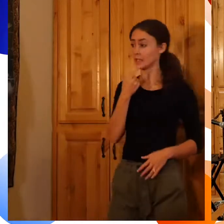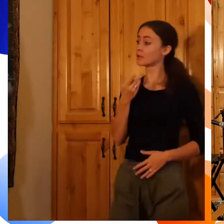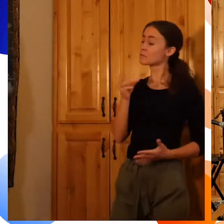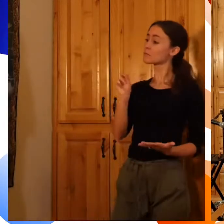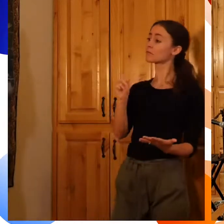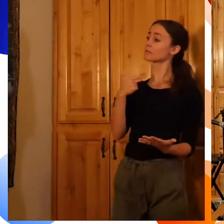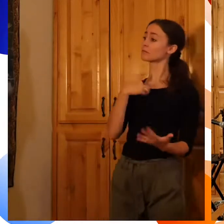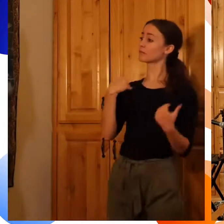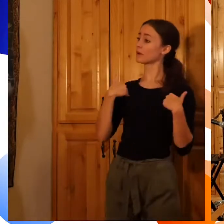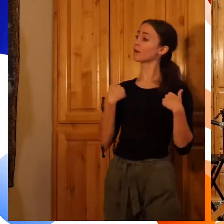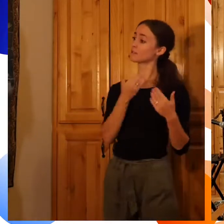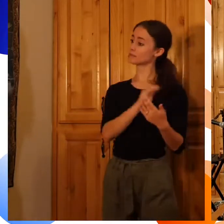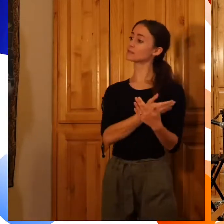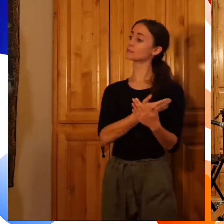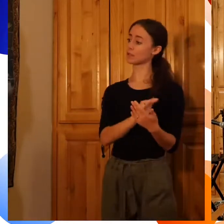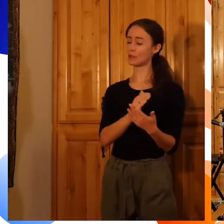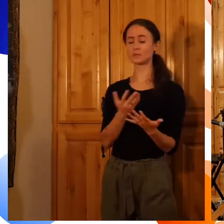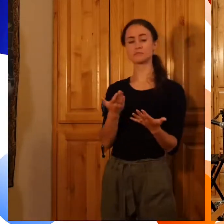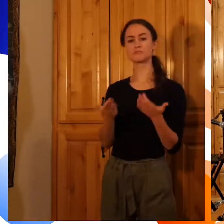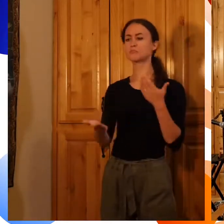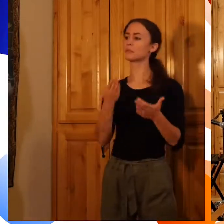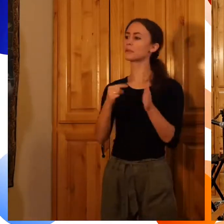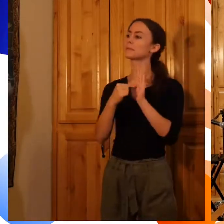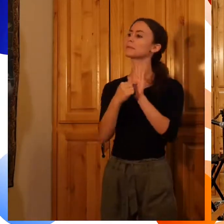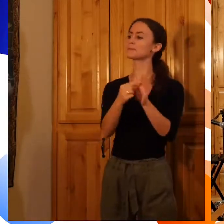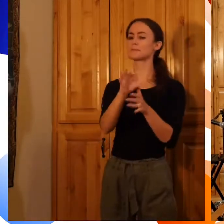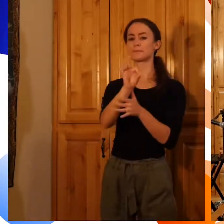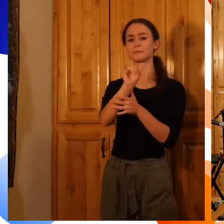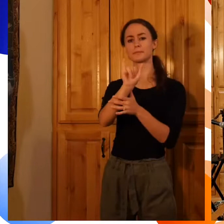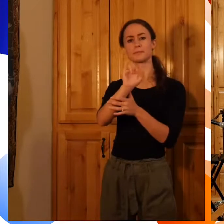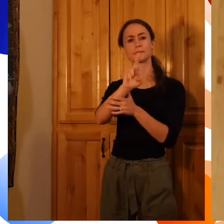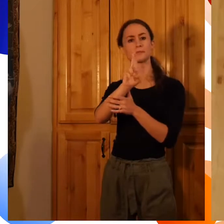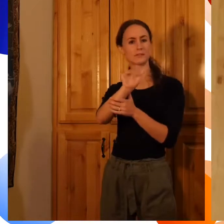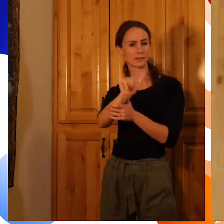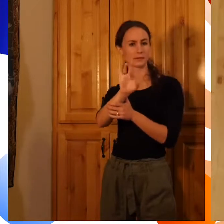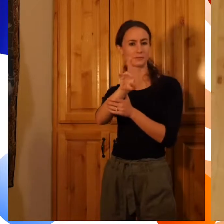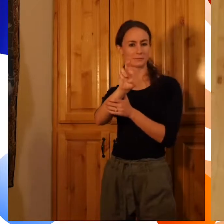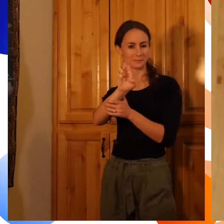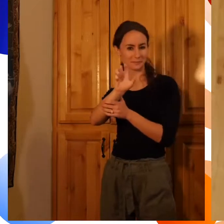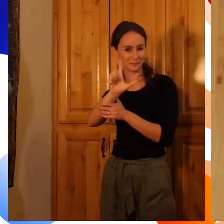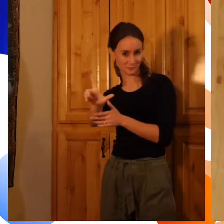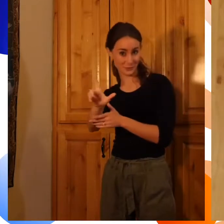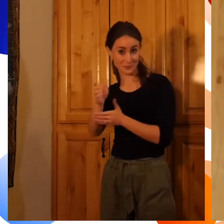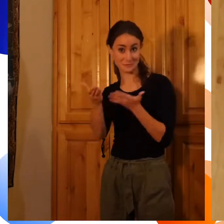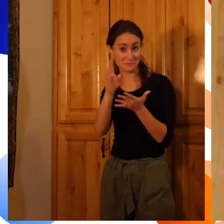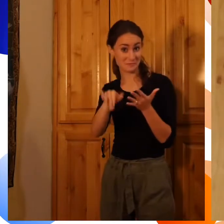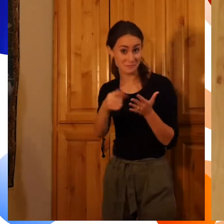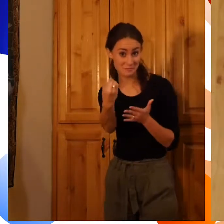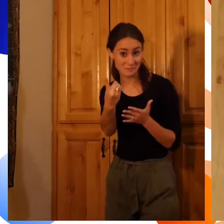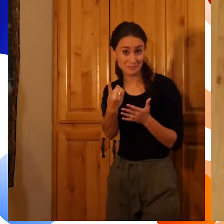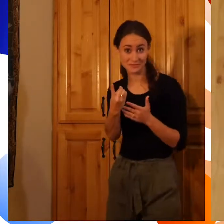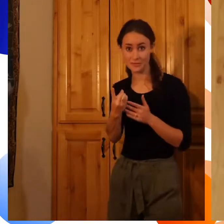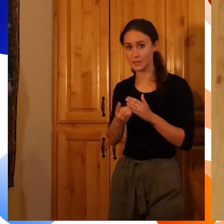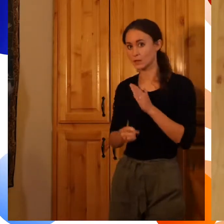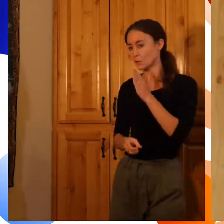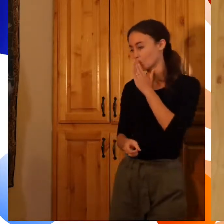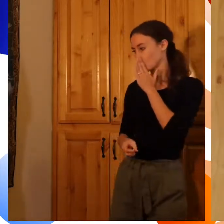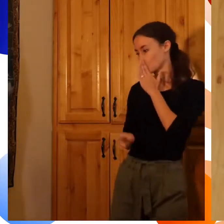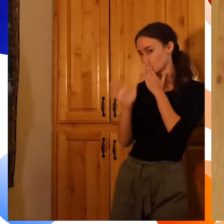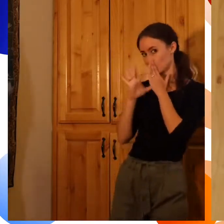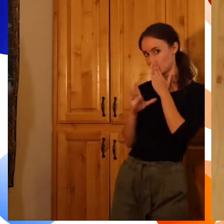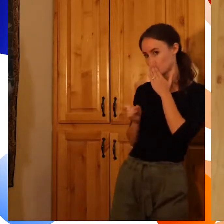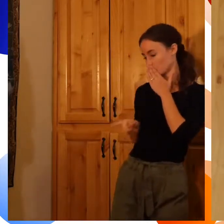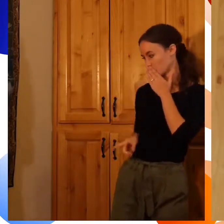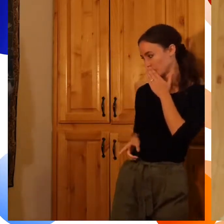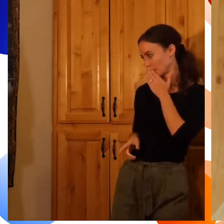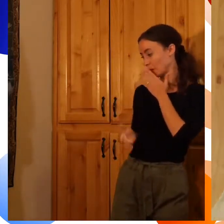the fairy reel?" And he leaned over to Lady Priscilla, and he said, in a whispering voice, he said, "This may be the very opportunity we're